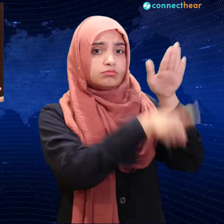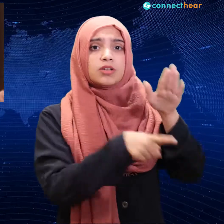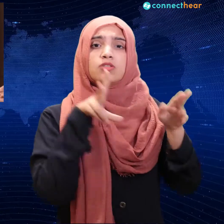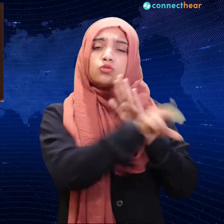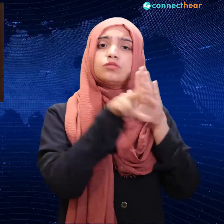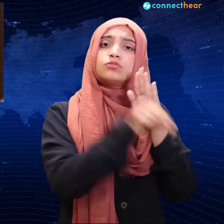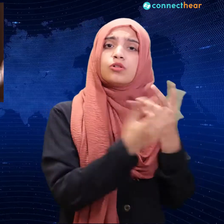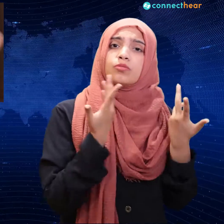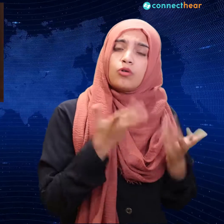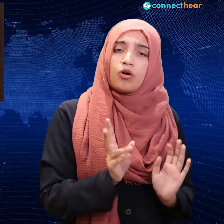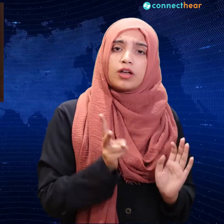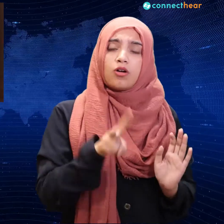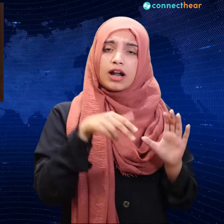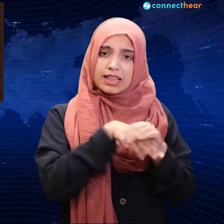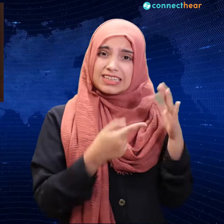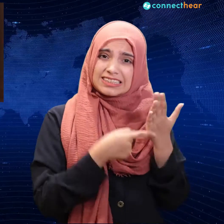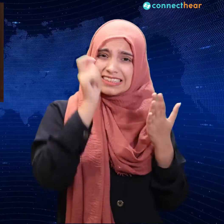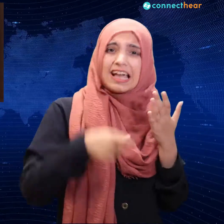Reprisals from the drone attacks were on the state of Pakistan.